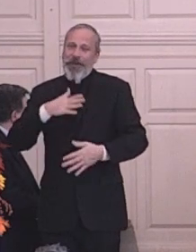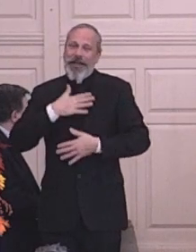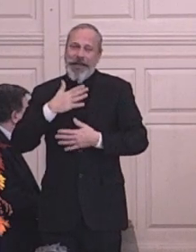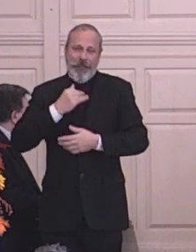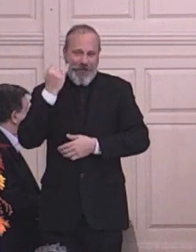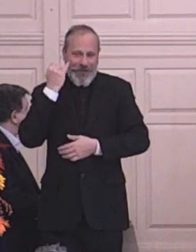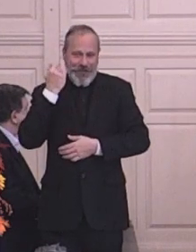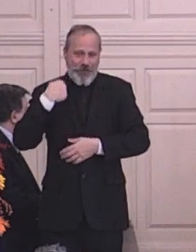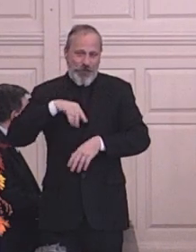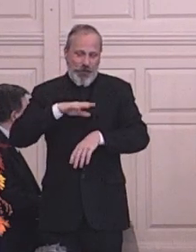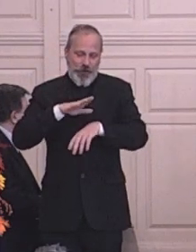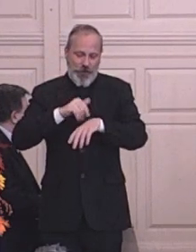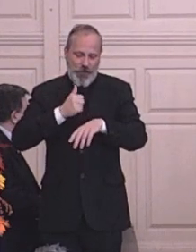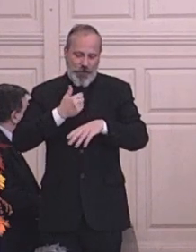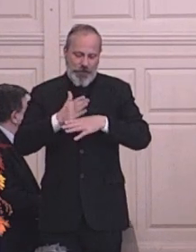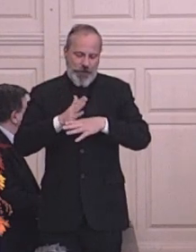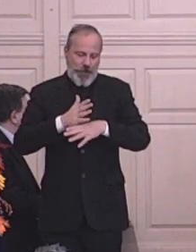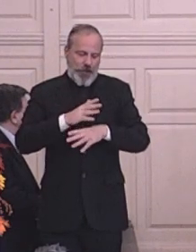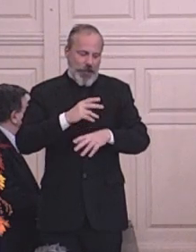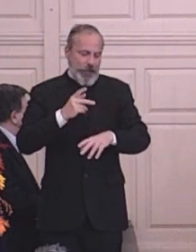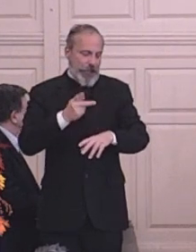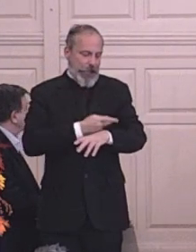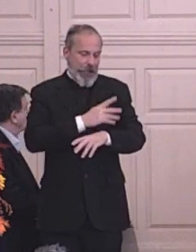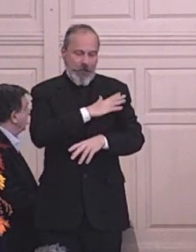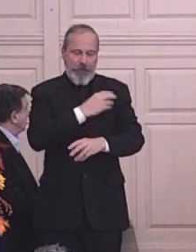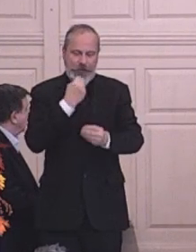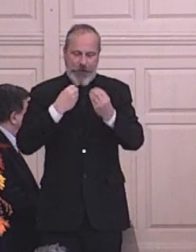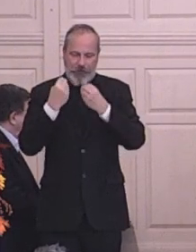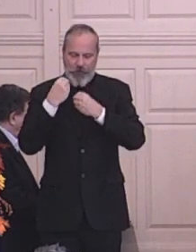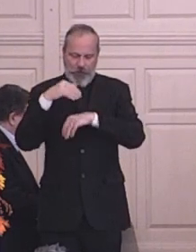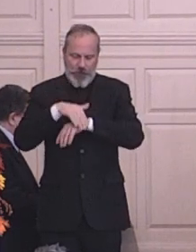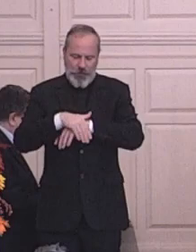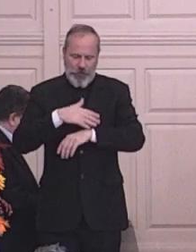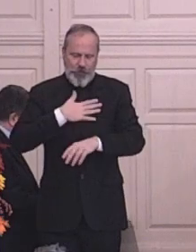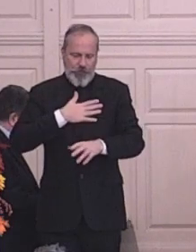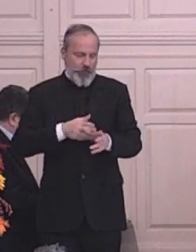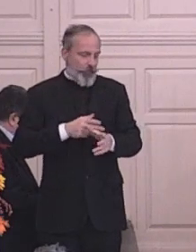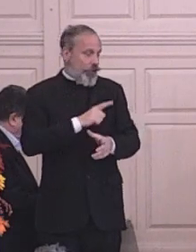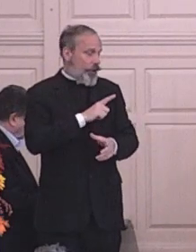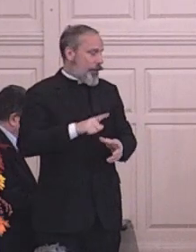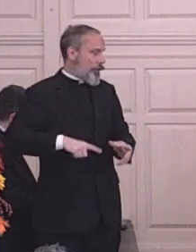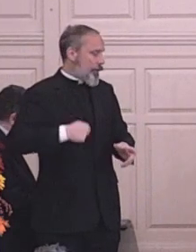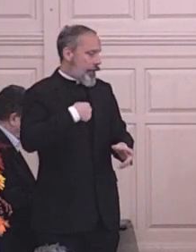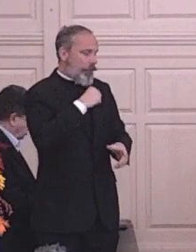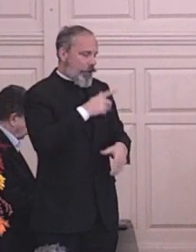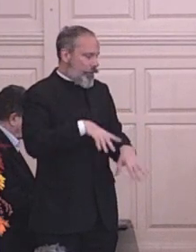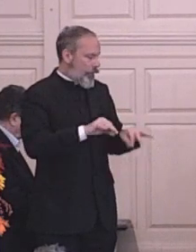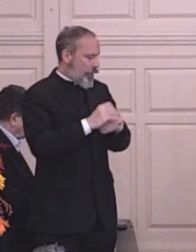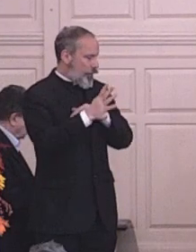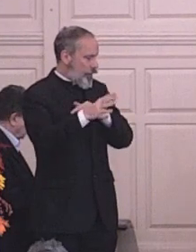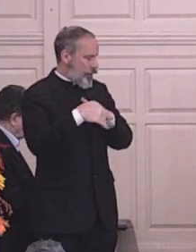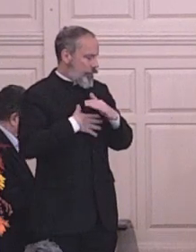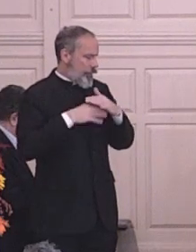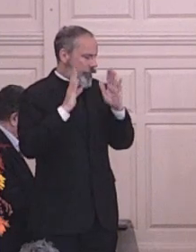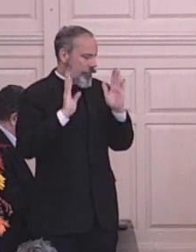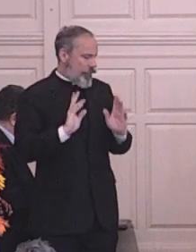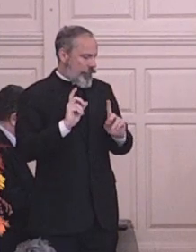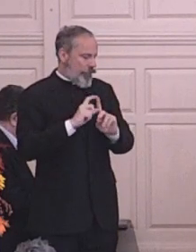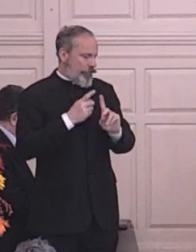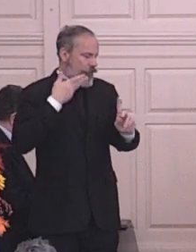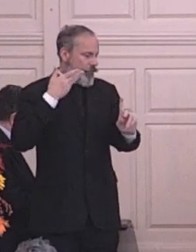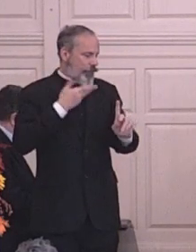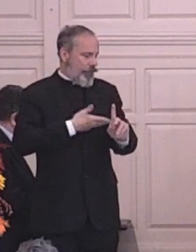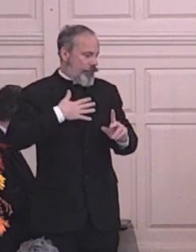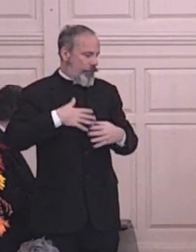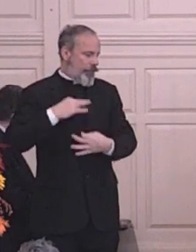world. Blessed are those called to the supper of the Lamb. Lord, I'm not worthy that you should enter under my roof.